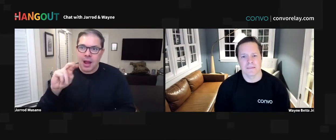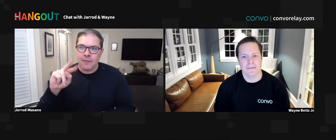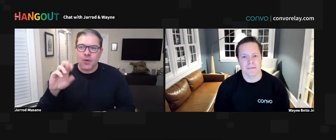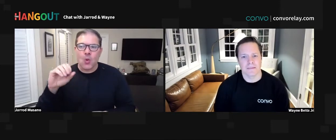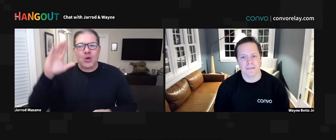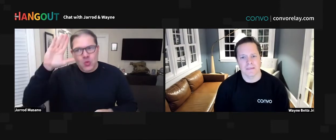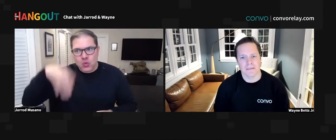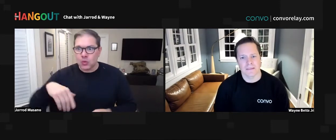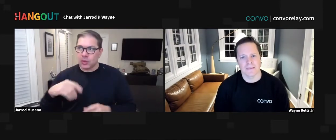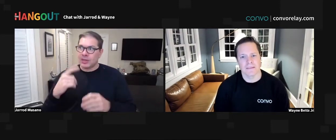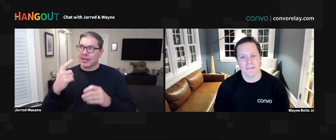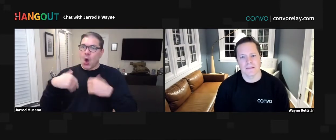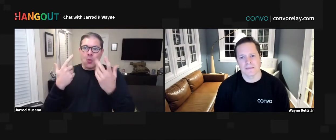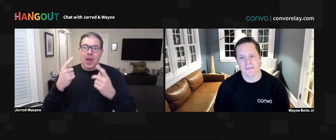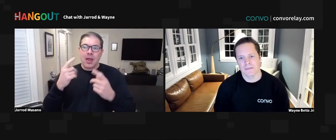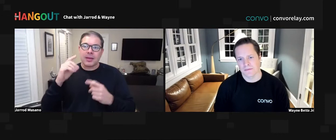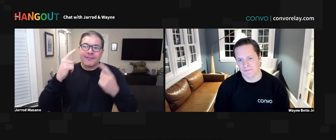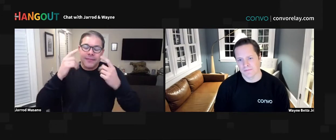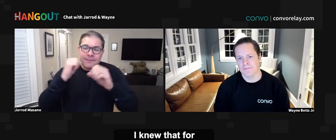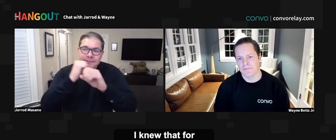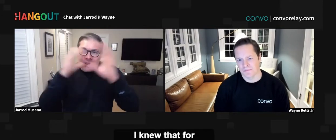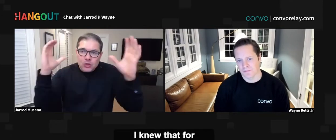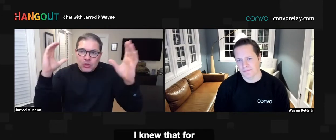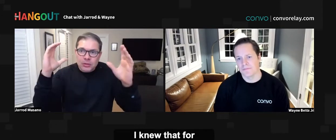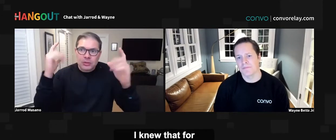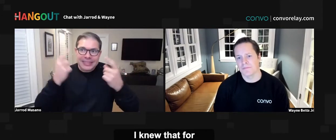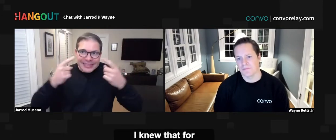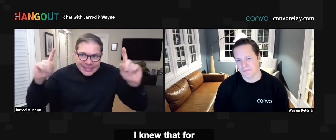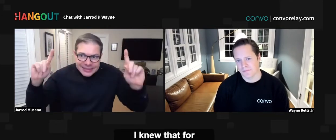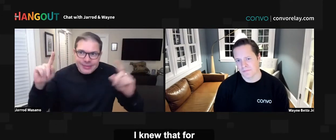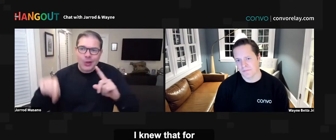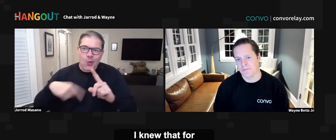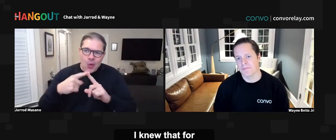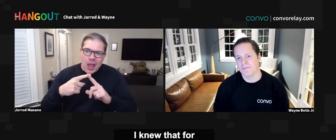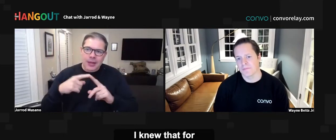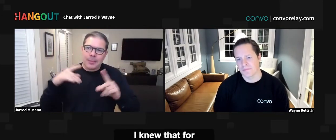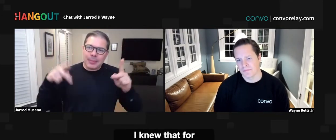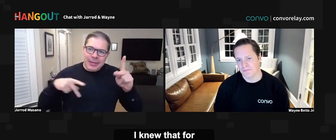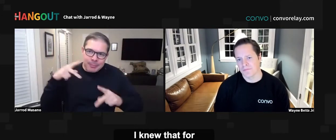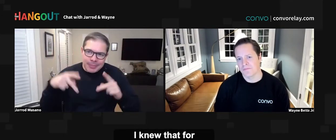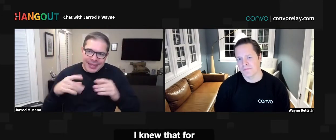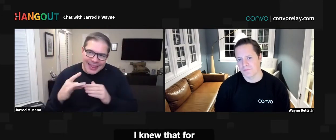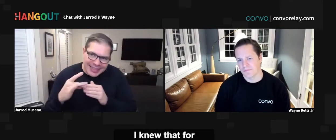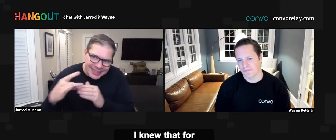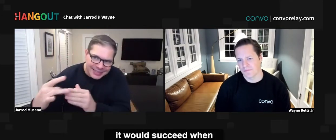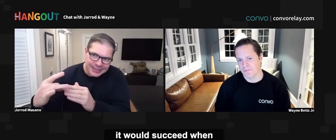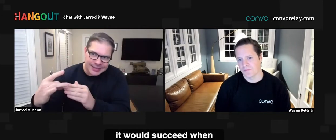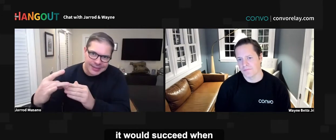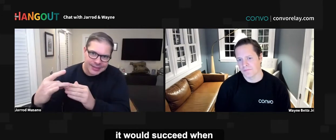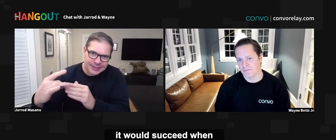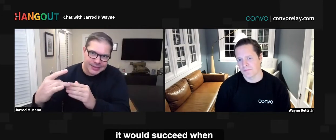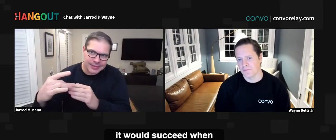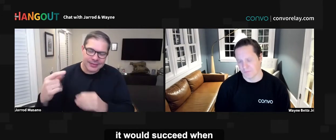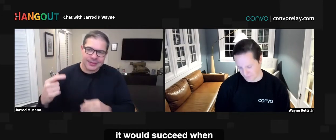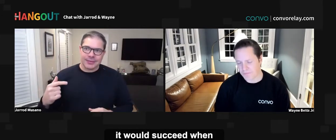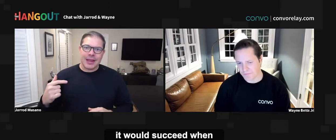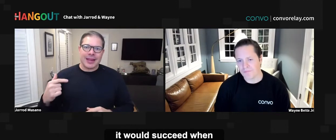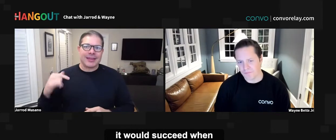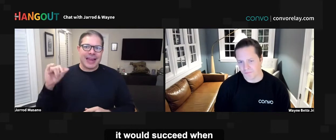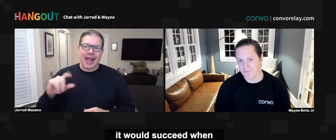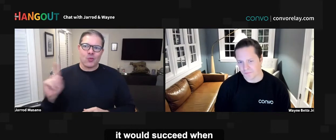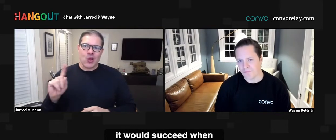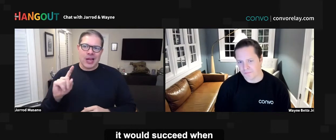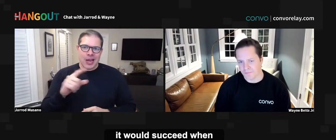designed. But when I got into Convo, I knew that for this vision to succeed, it would succeed